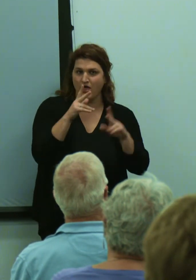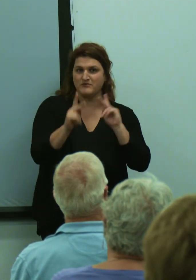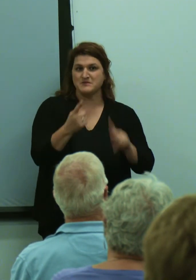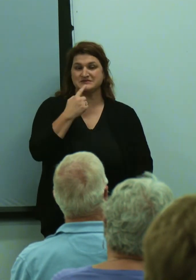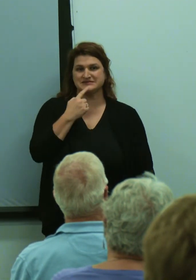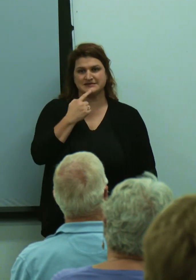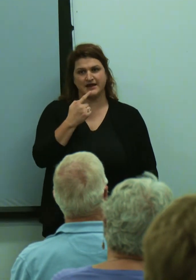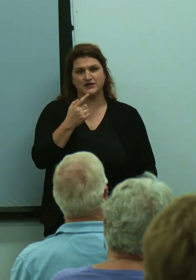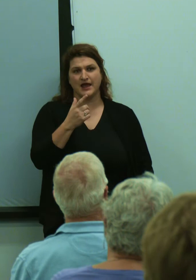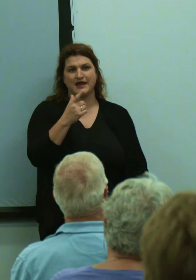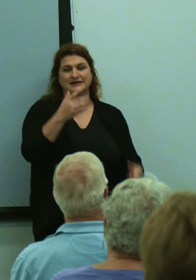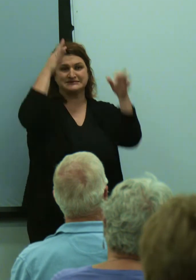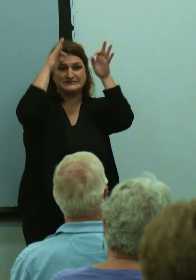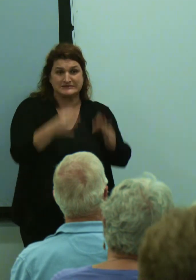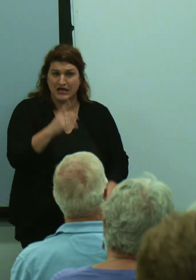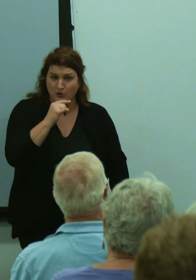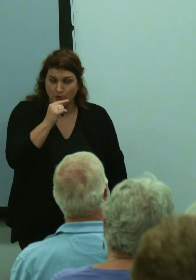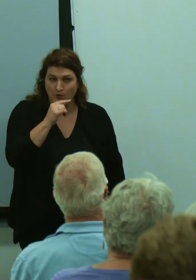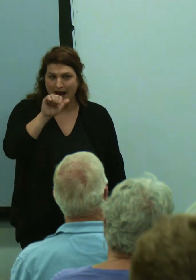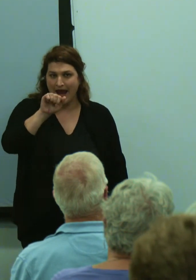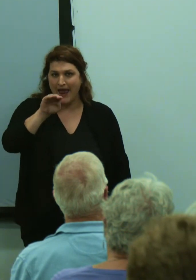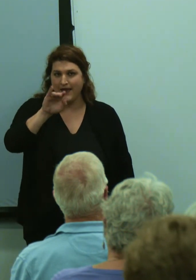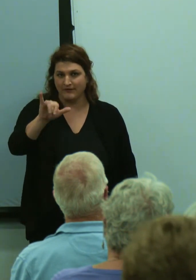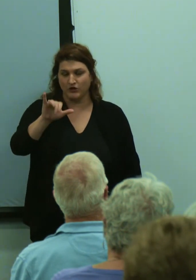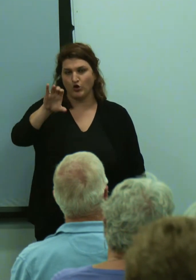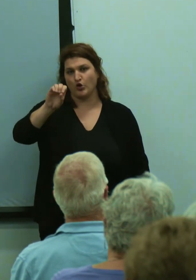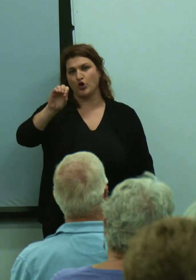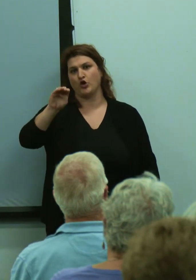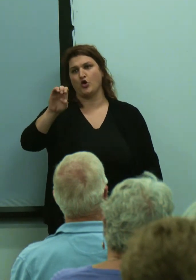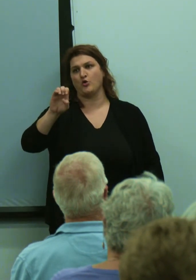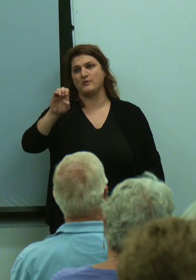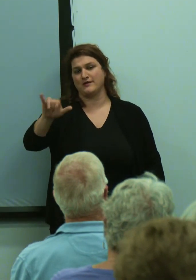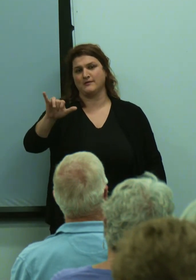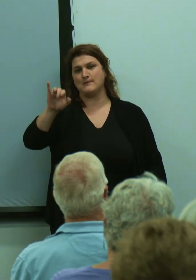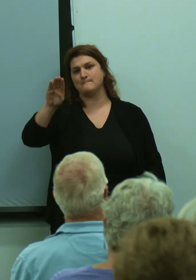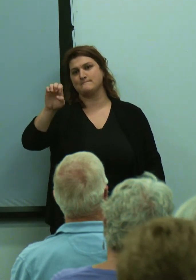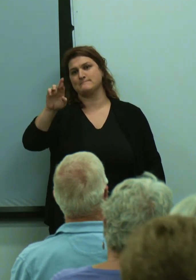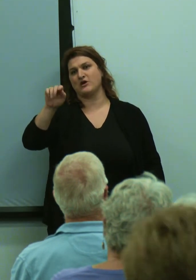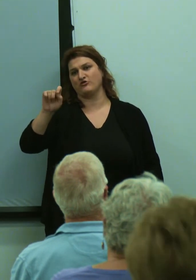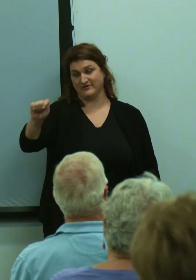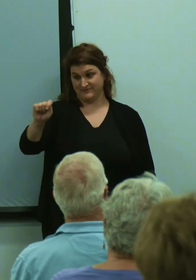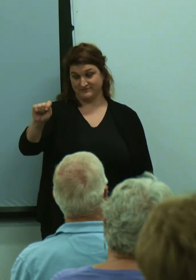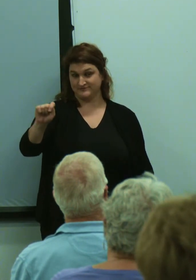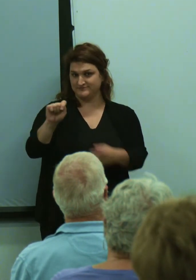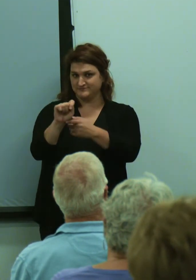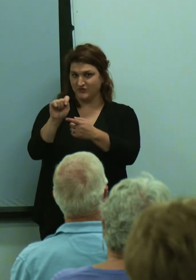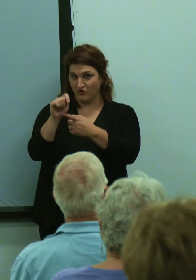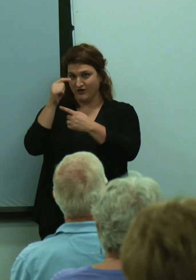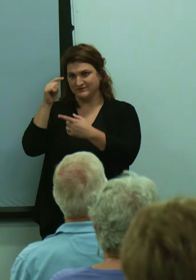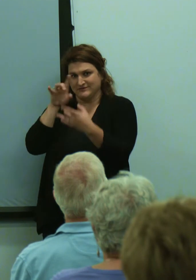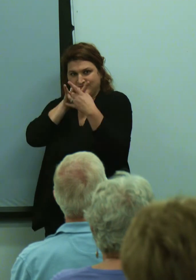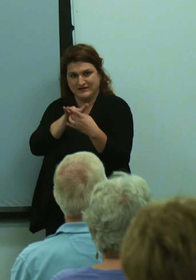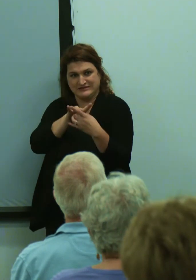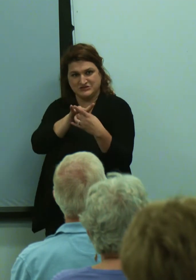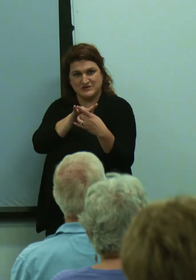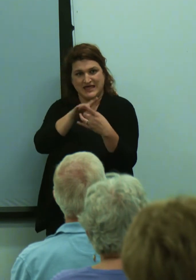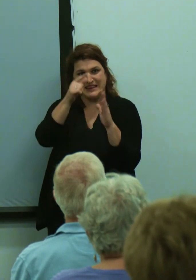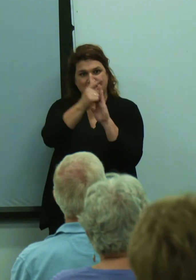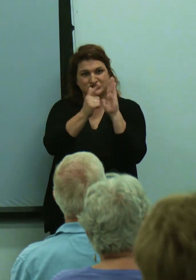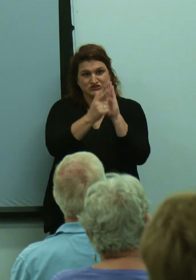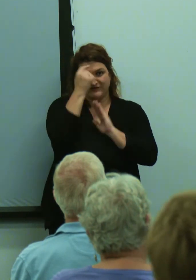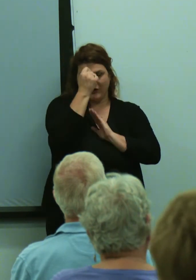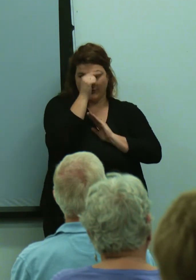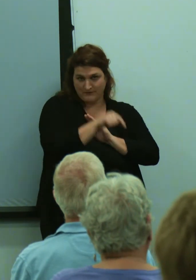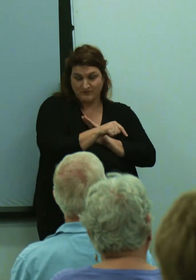Barrett as to what happens on that legislative theory. So that would say, I don't care what